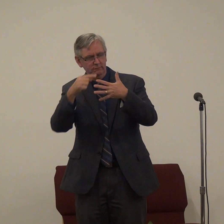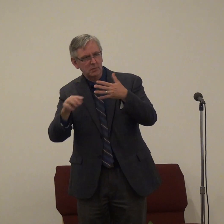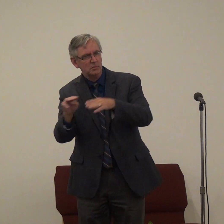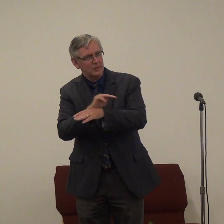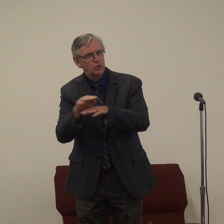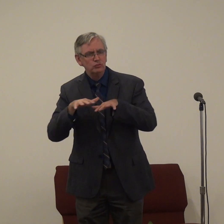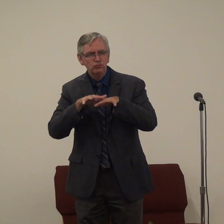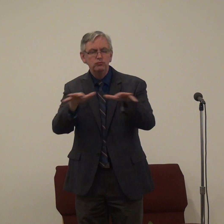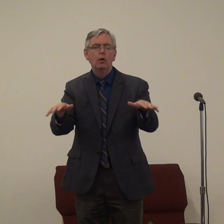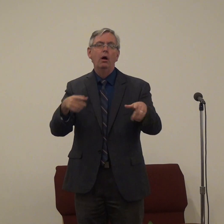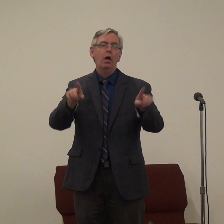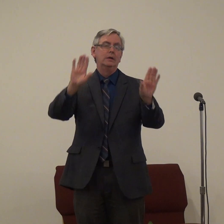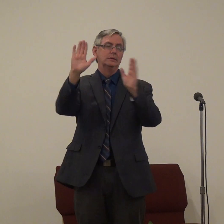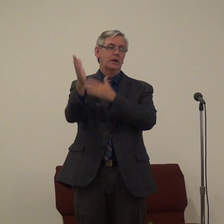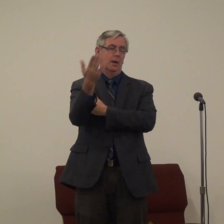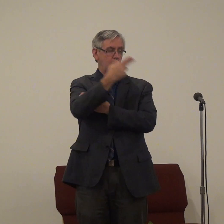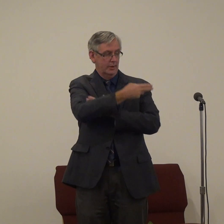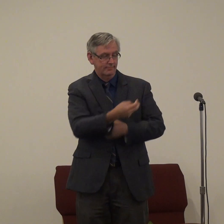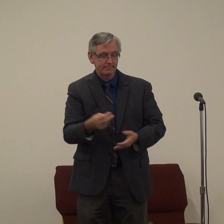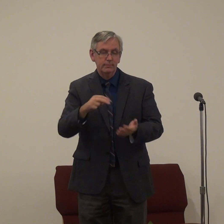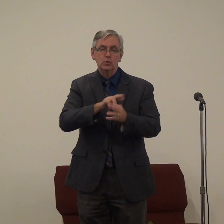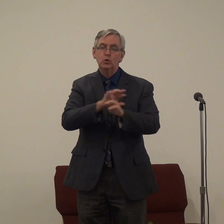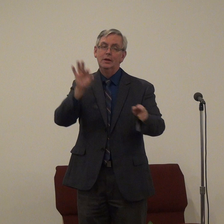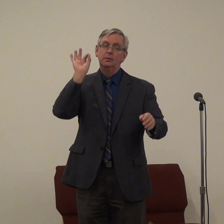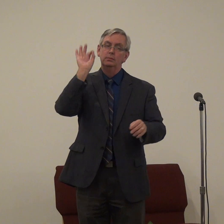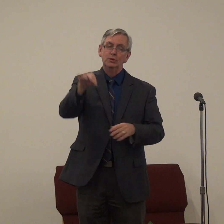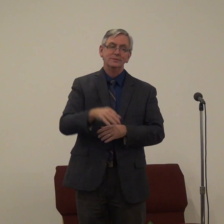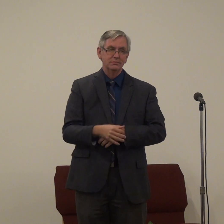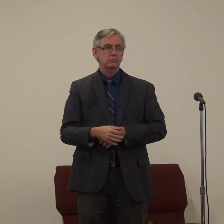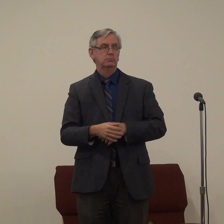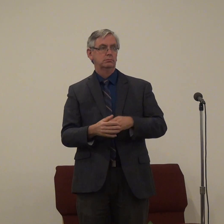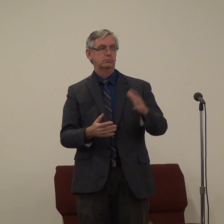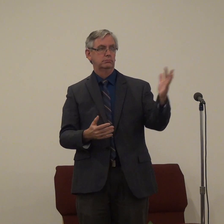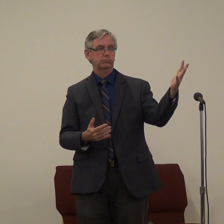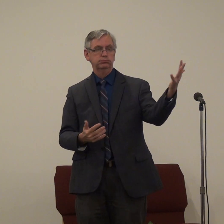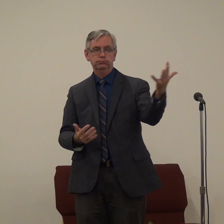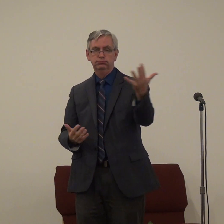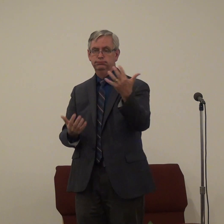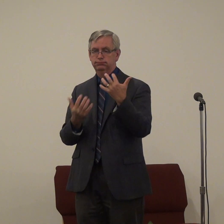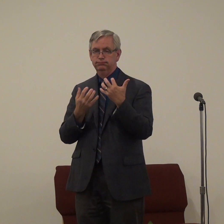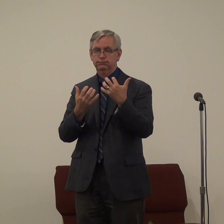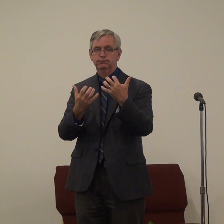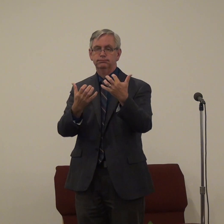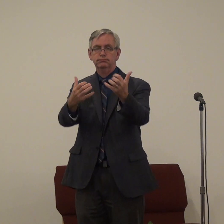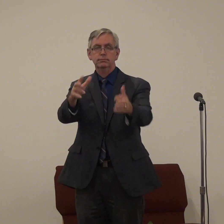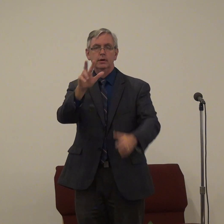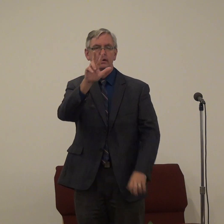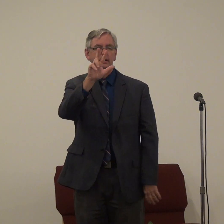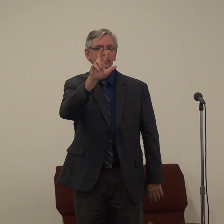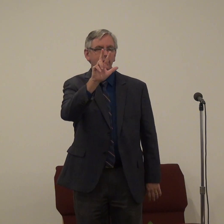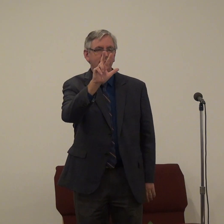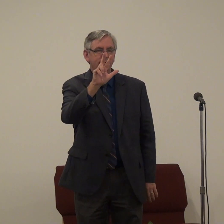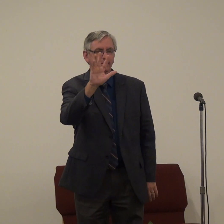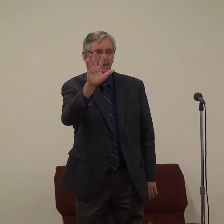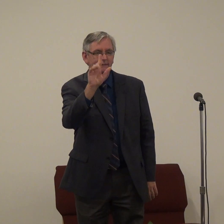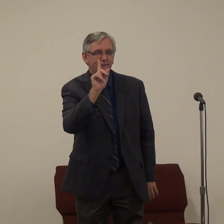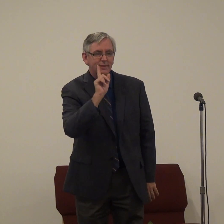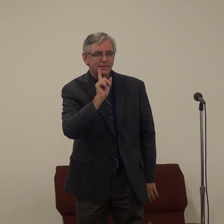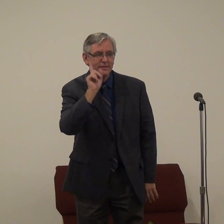children's home, and he's got several areas of ministry that he's doing. And one Sunday morning, he got up to preach, and 35